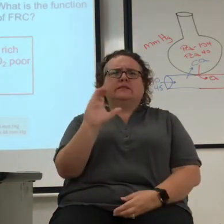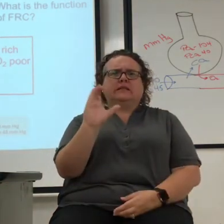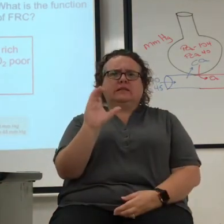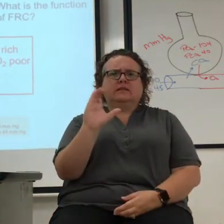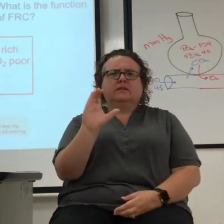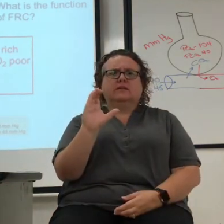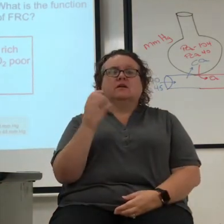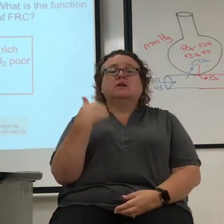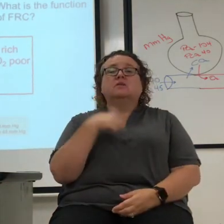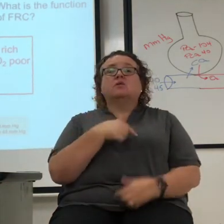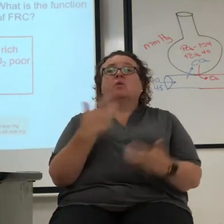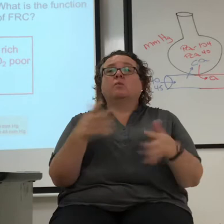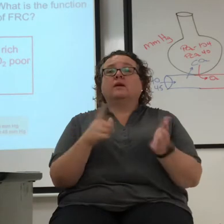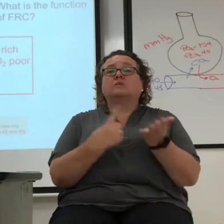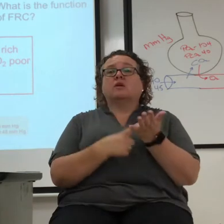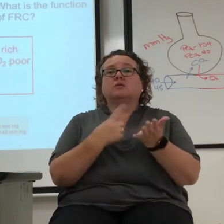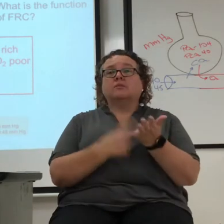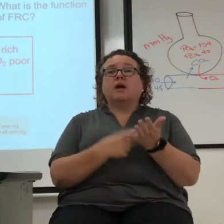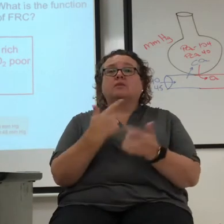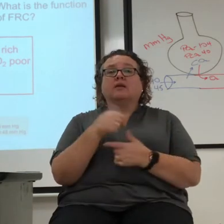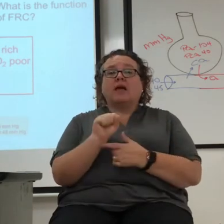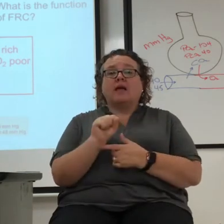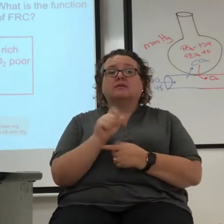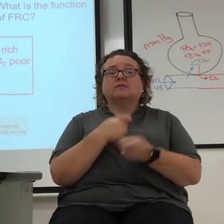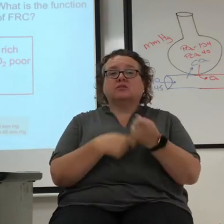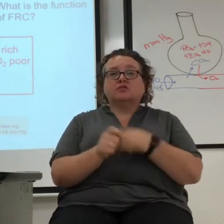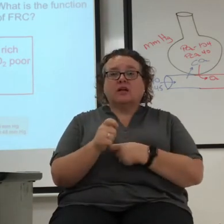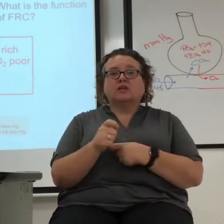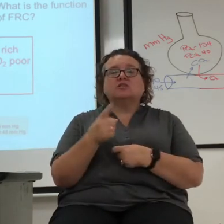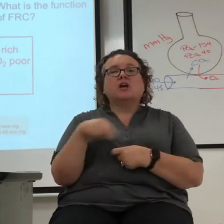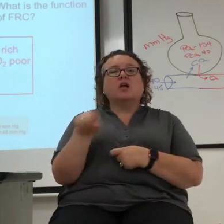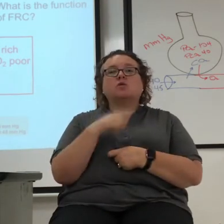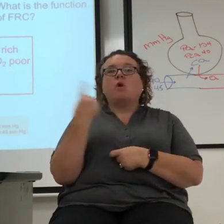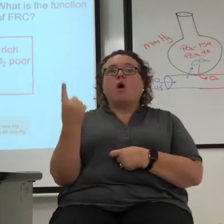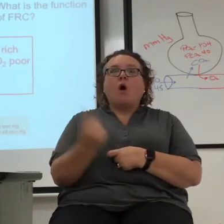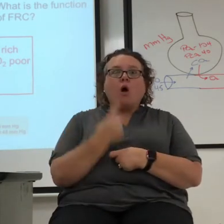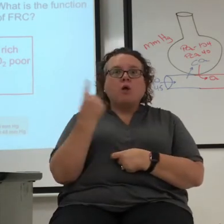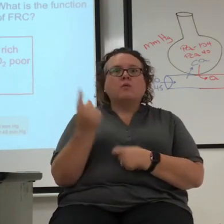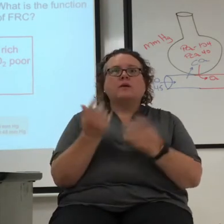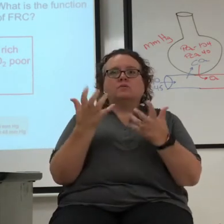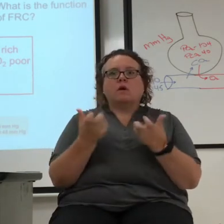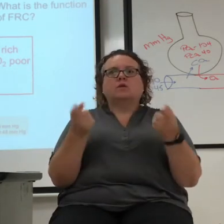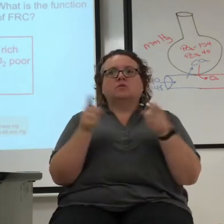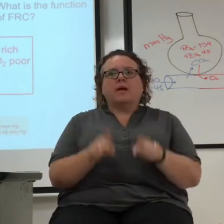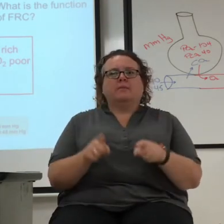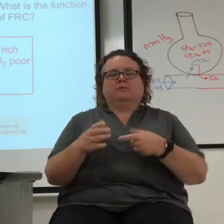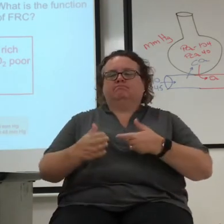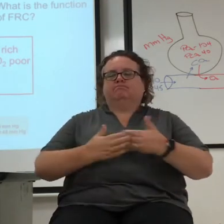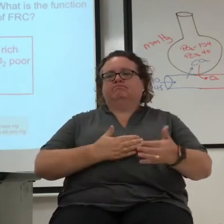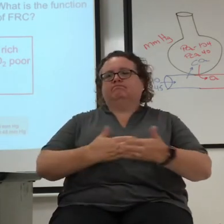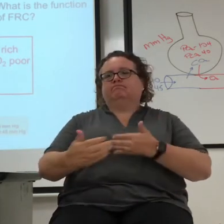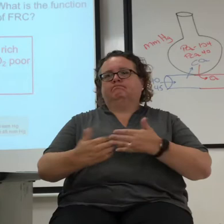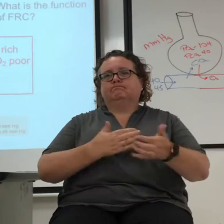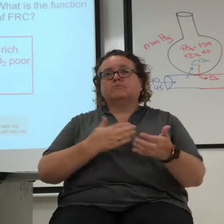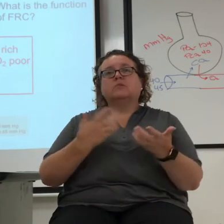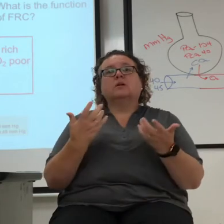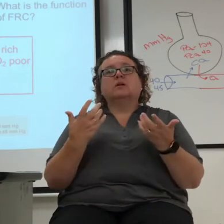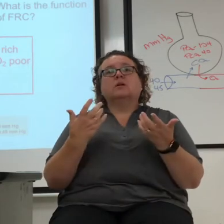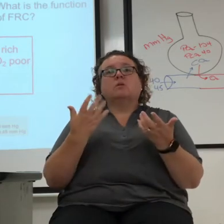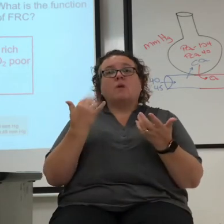So we talked about gas exchange, and you always want it to happen, no matter what,